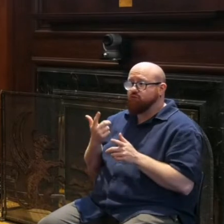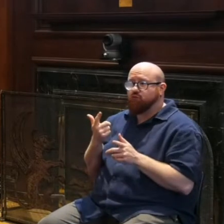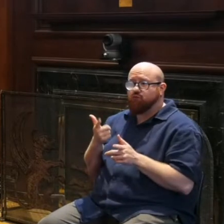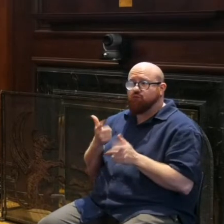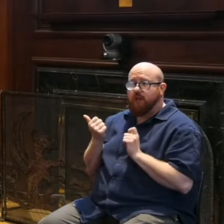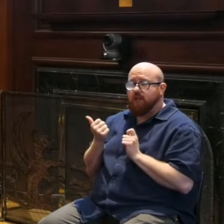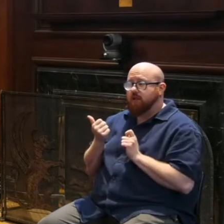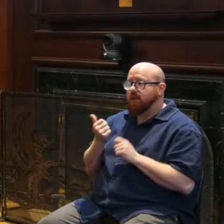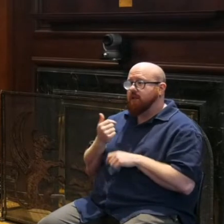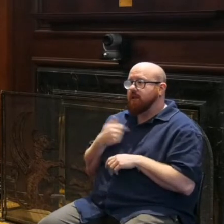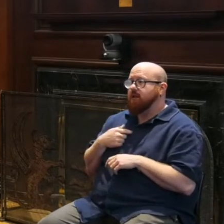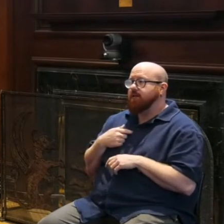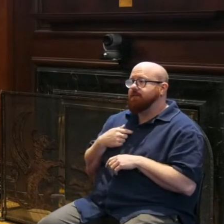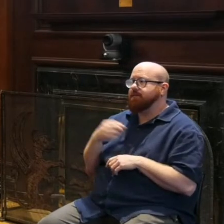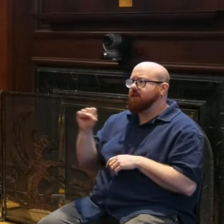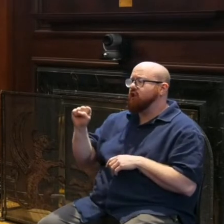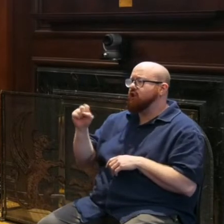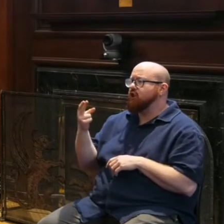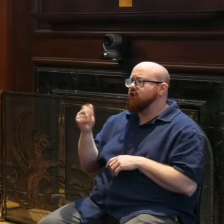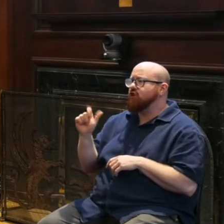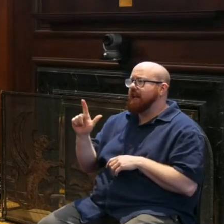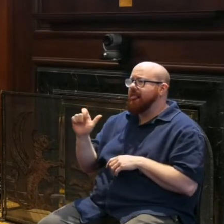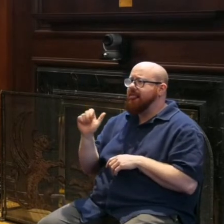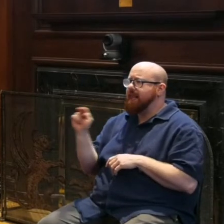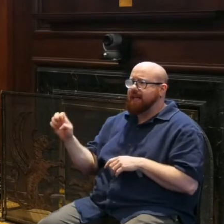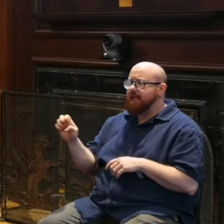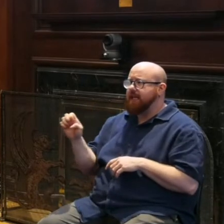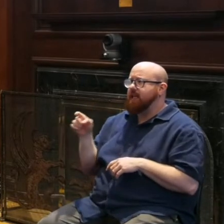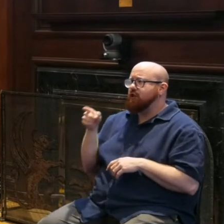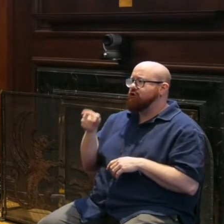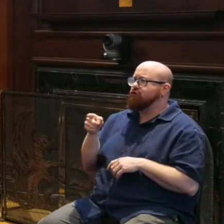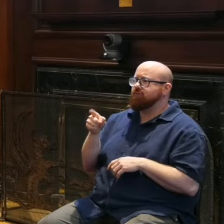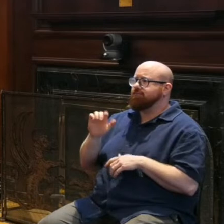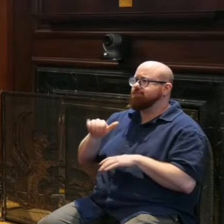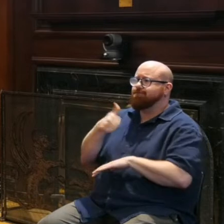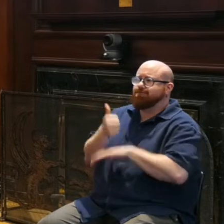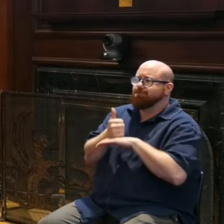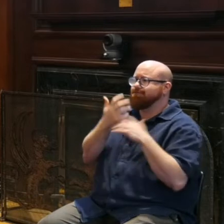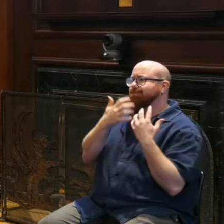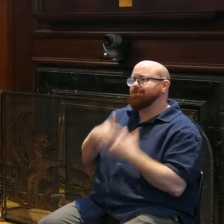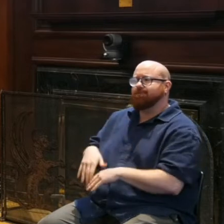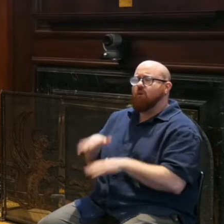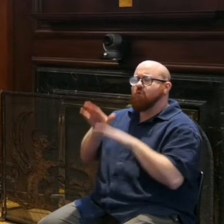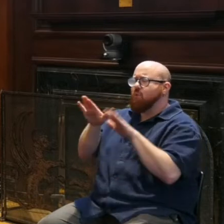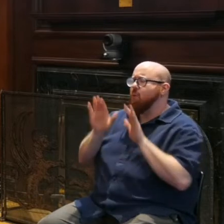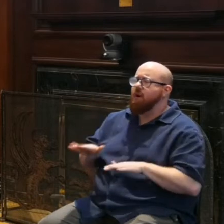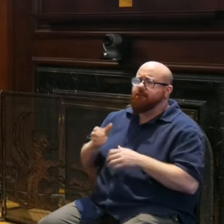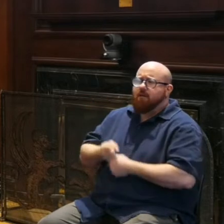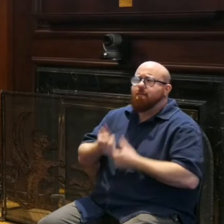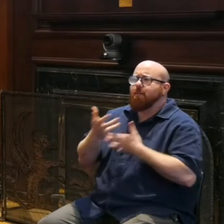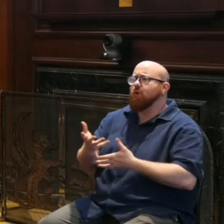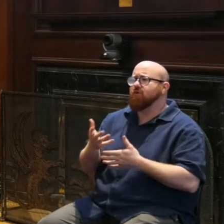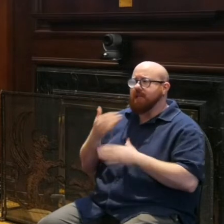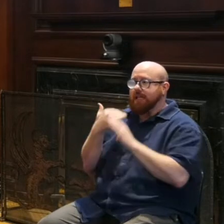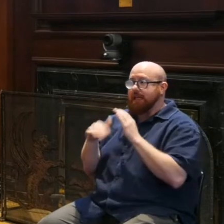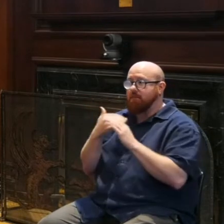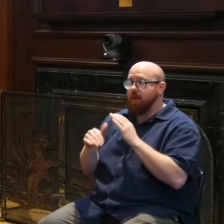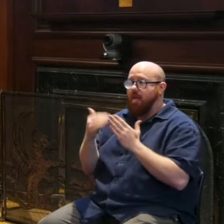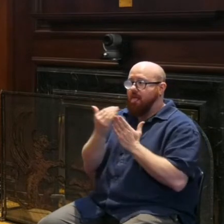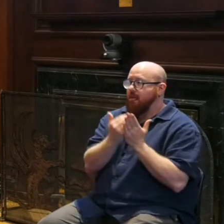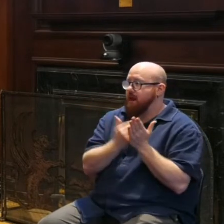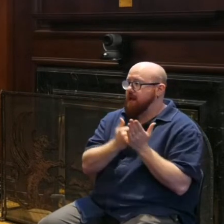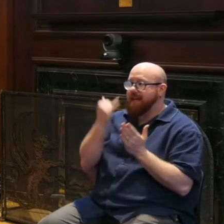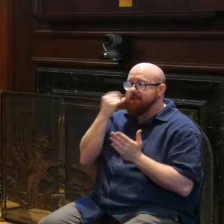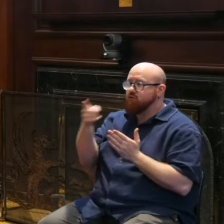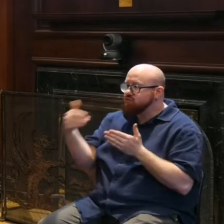over. Shailene put together a wonderful poetry email listserv. So if you're new to